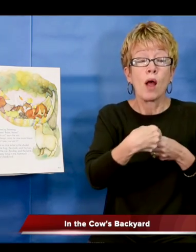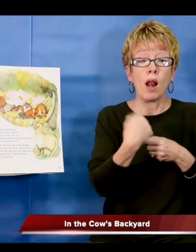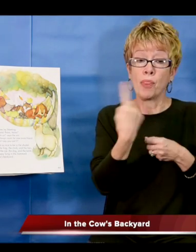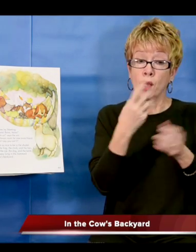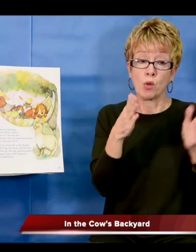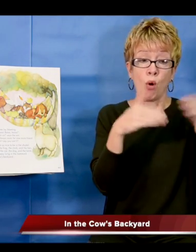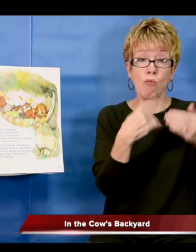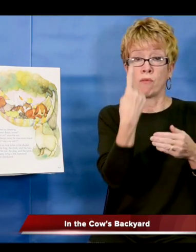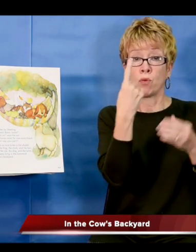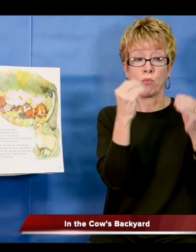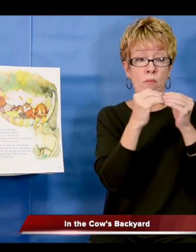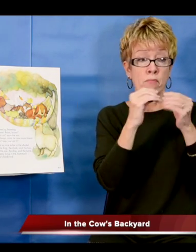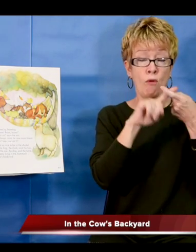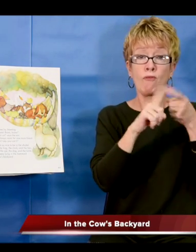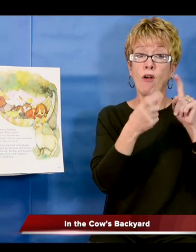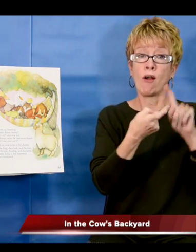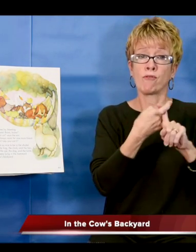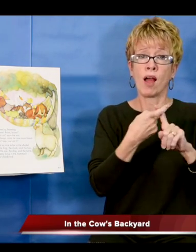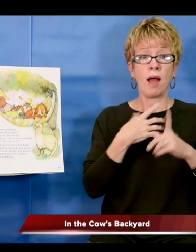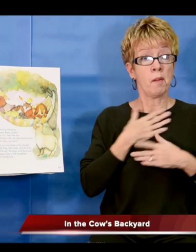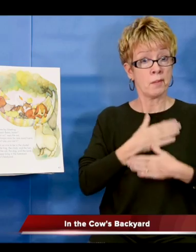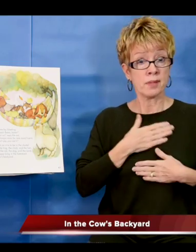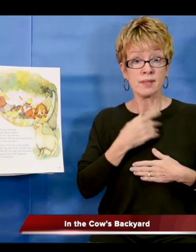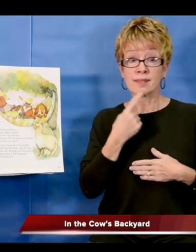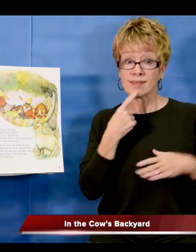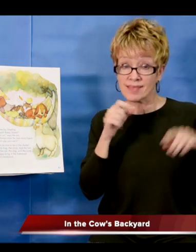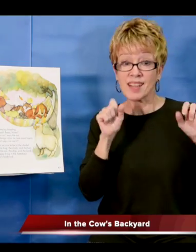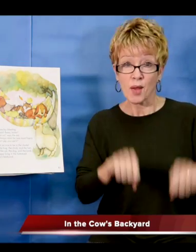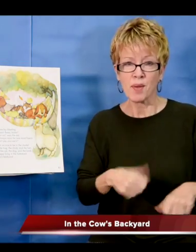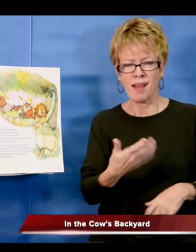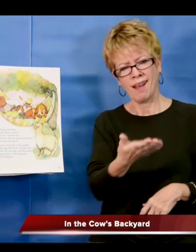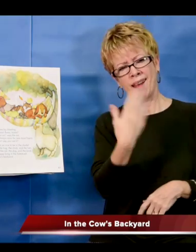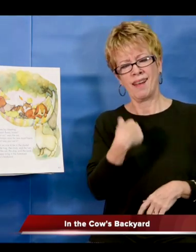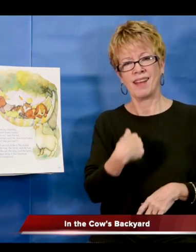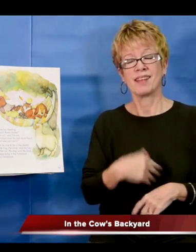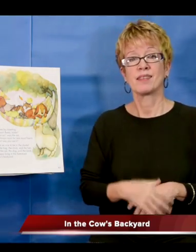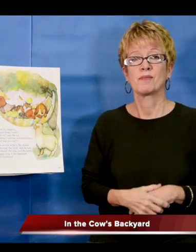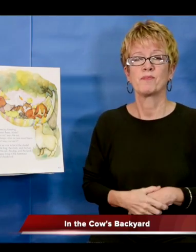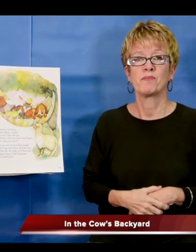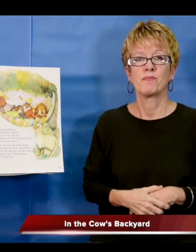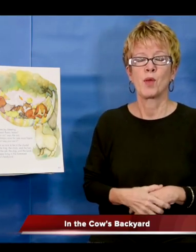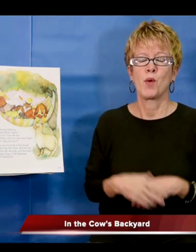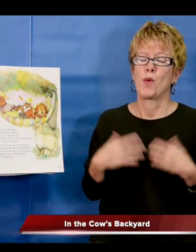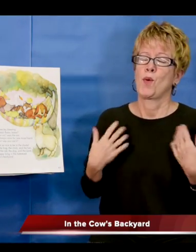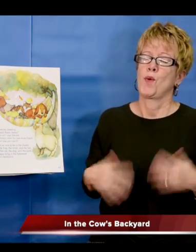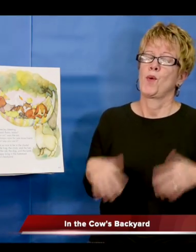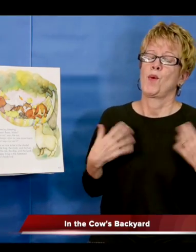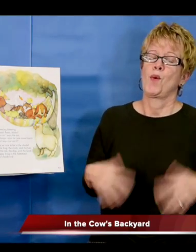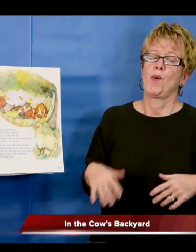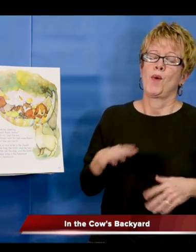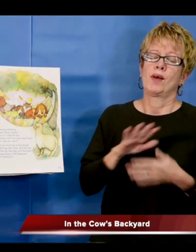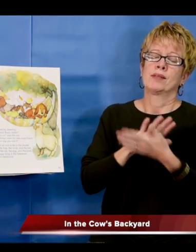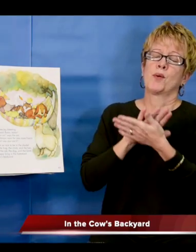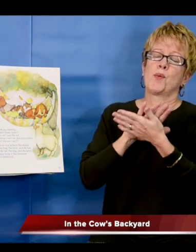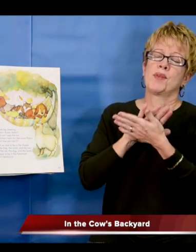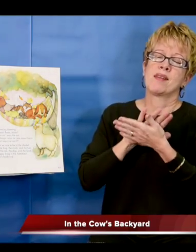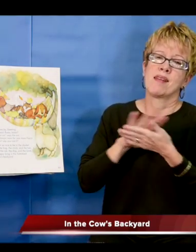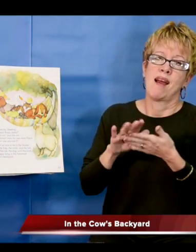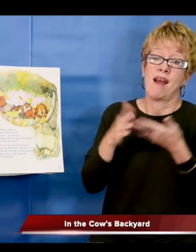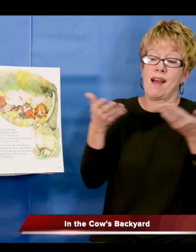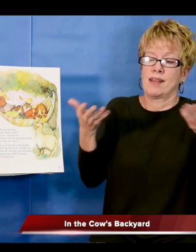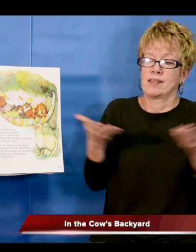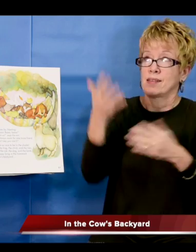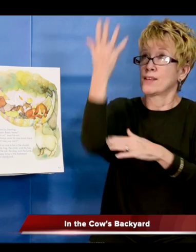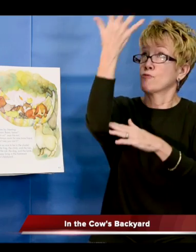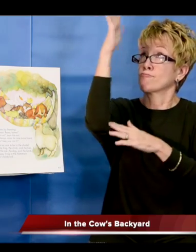room for one more friend. Please don't say you can't. My, it feels so nice